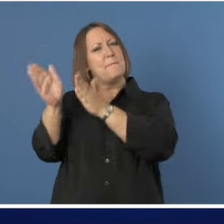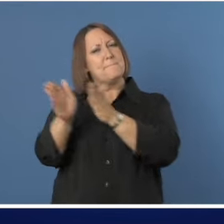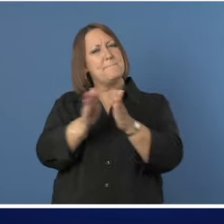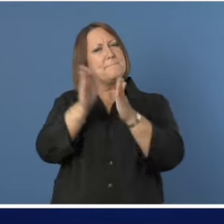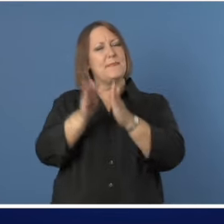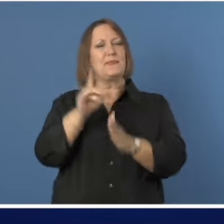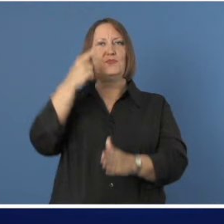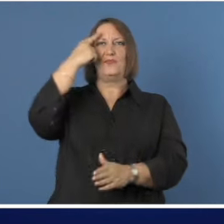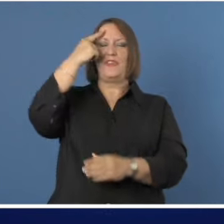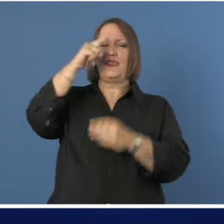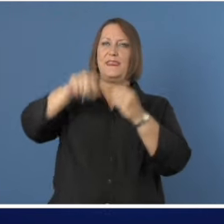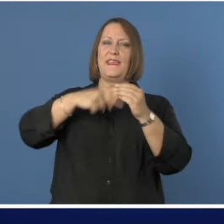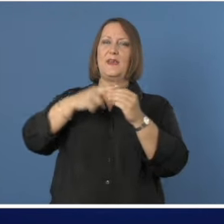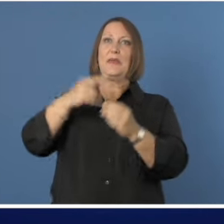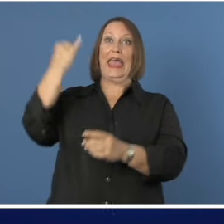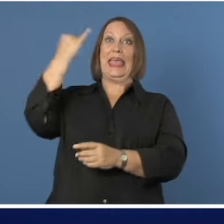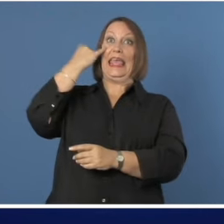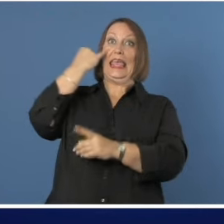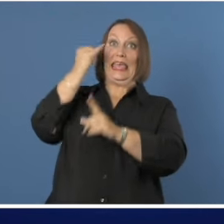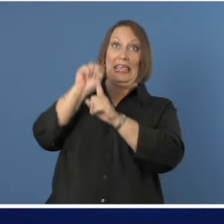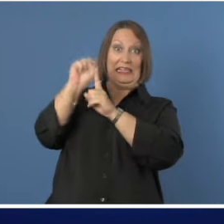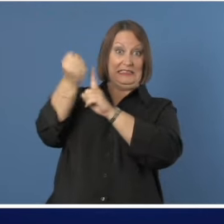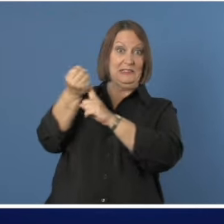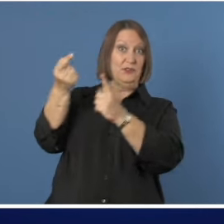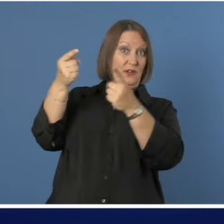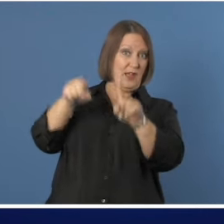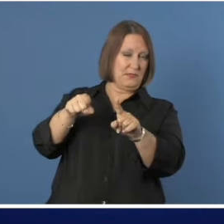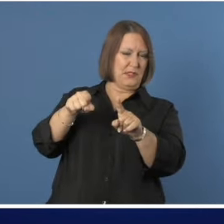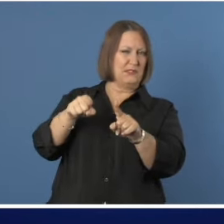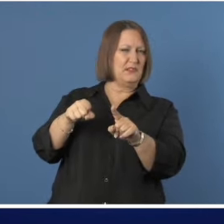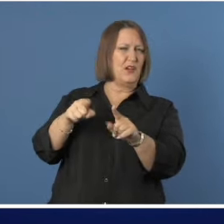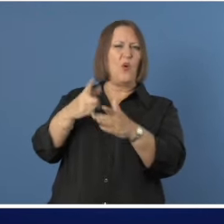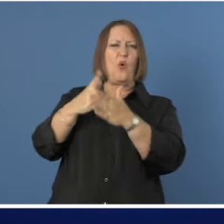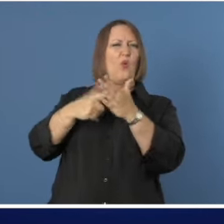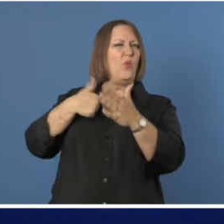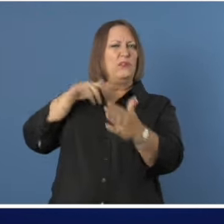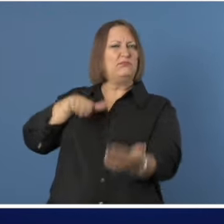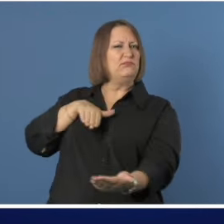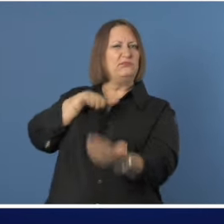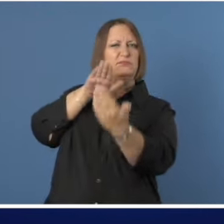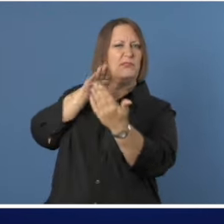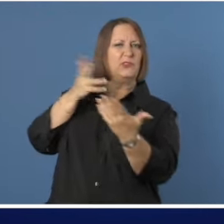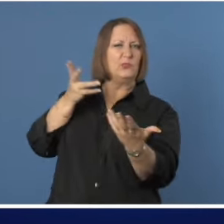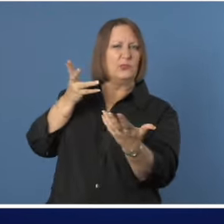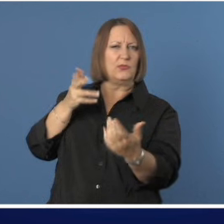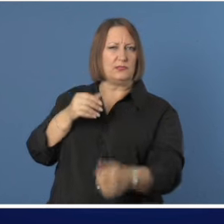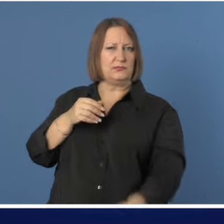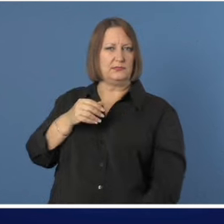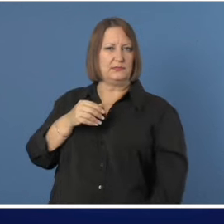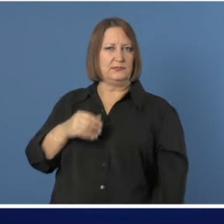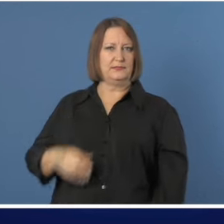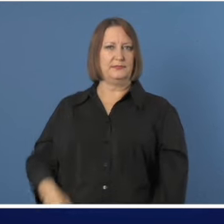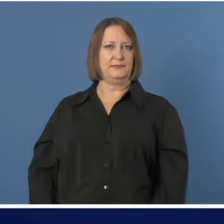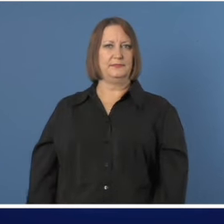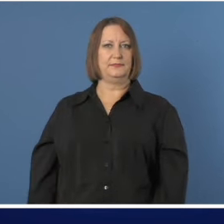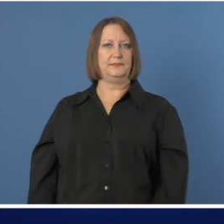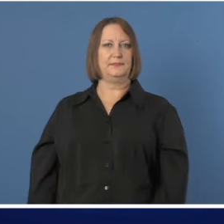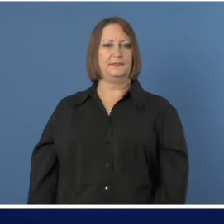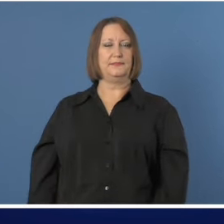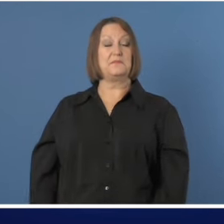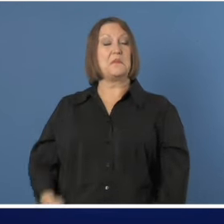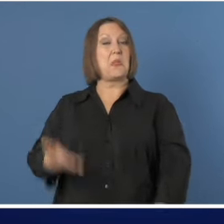As you plan, it is important to think about the challenges you might face, particularly